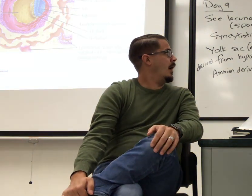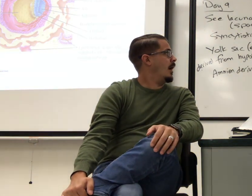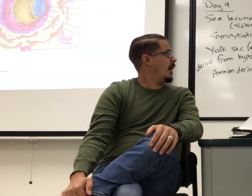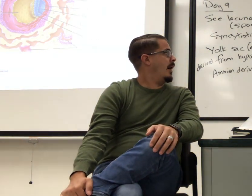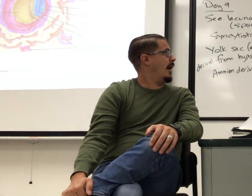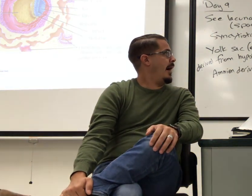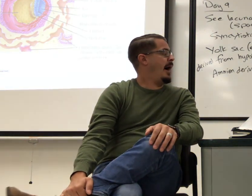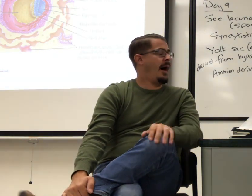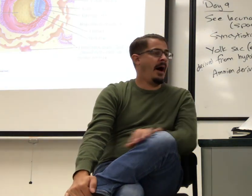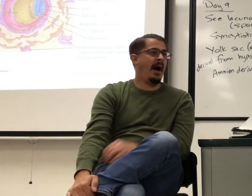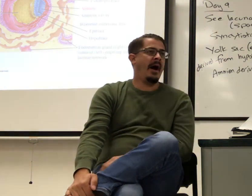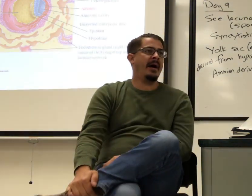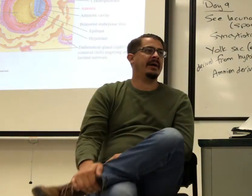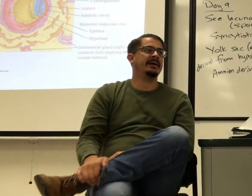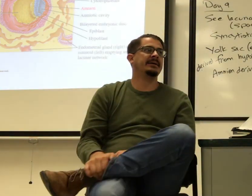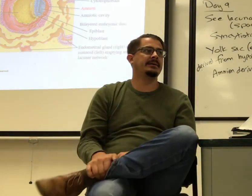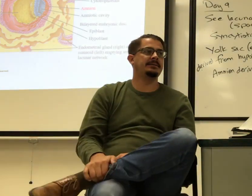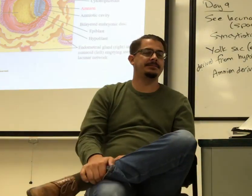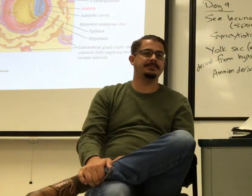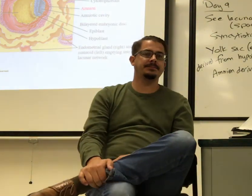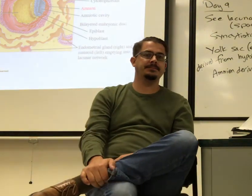mesoderm.